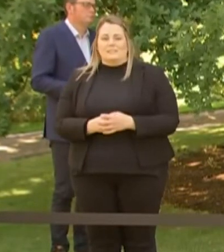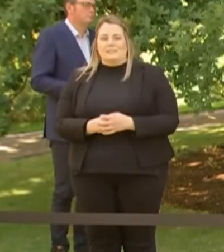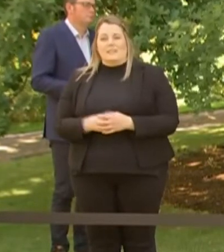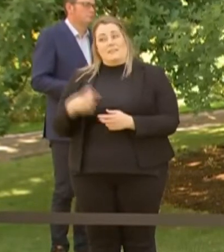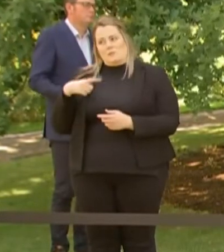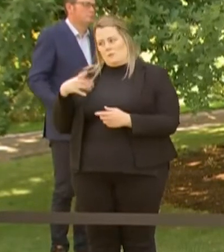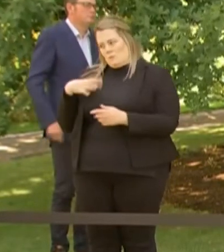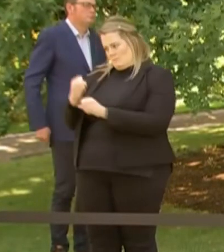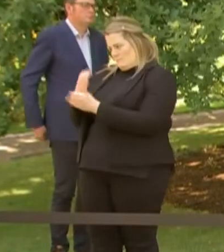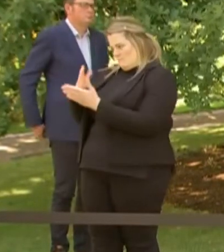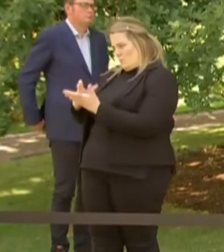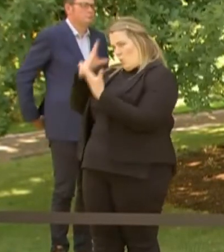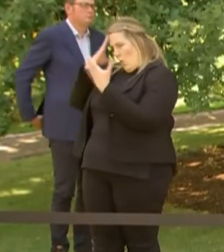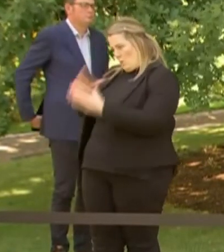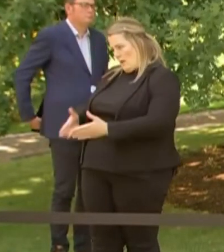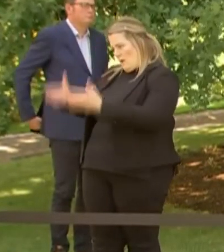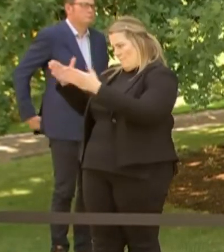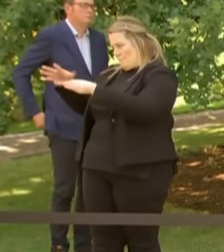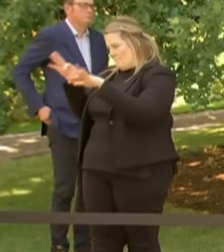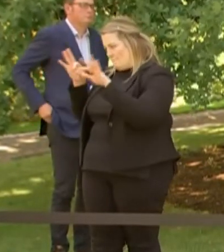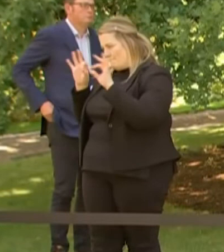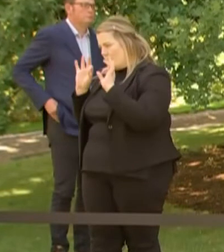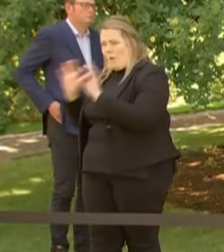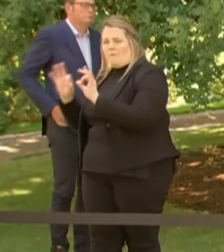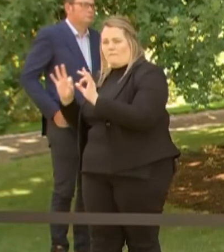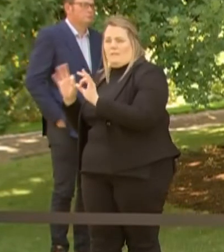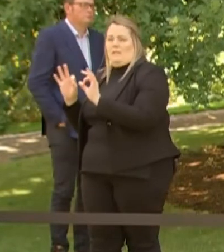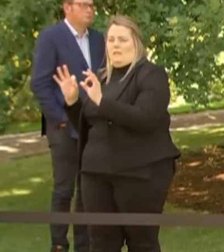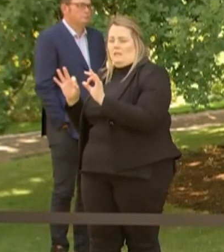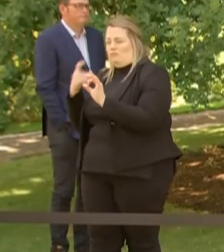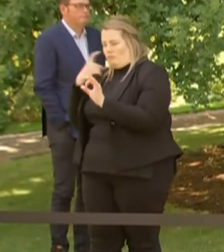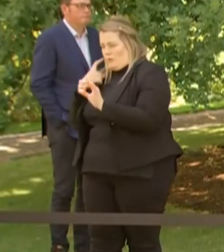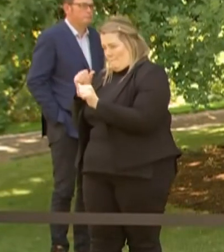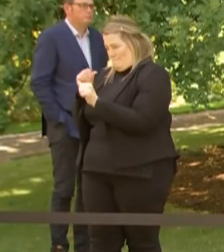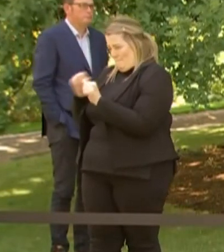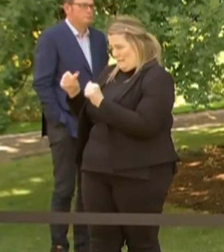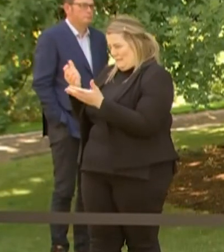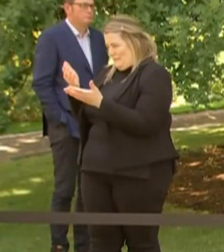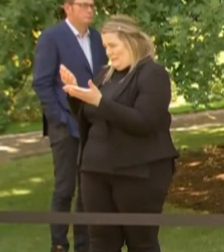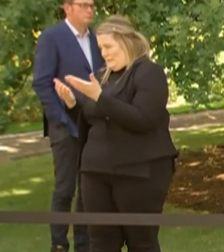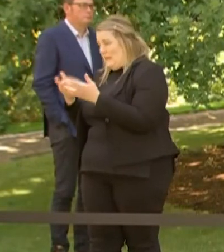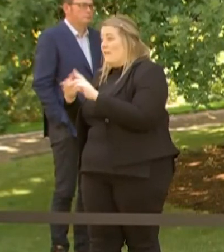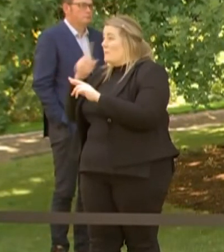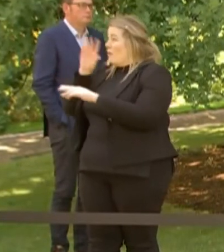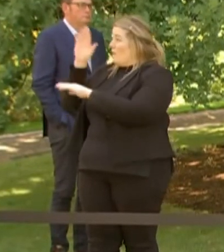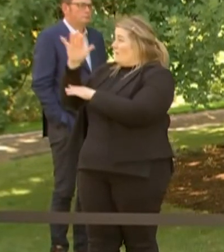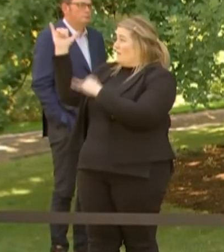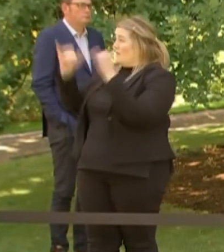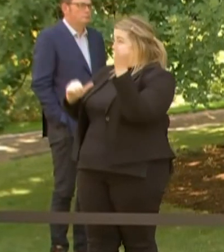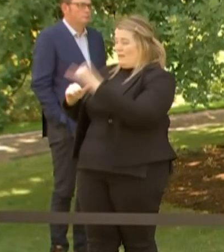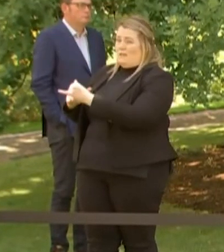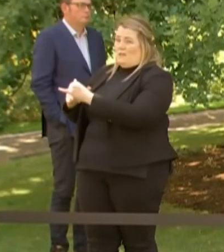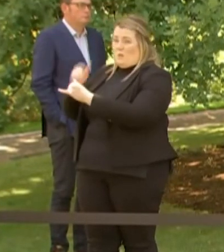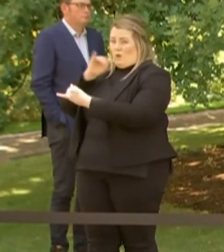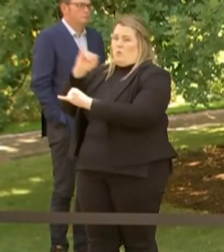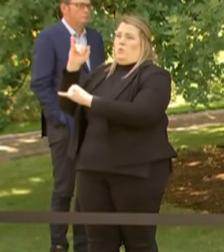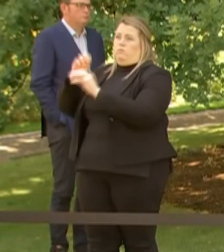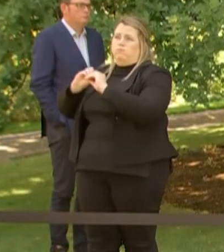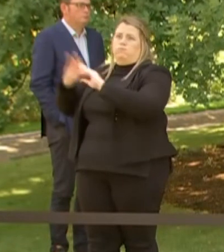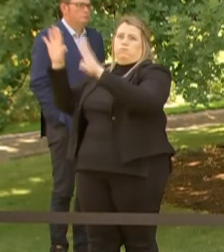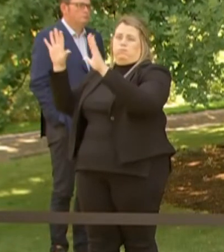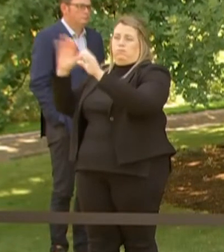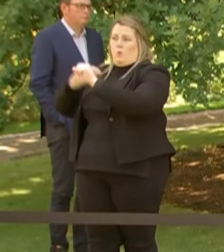That means we've got to get this program right. We've got to get the balance right about people returning from countries where we know COVID is well